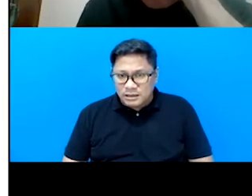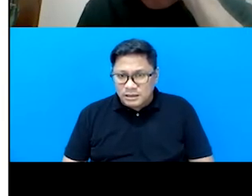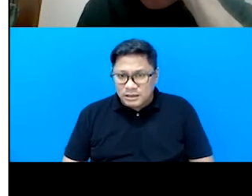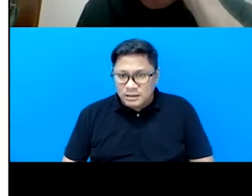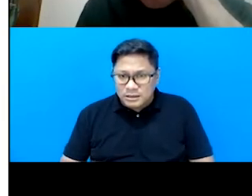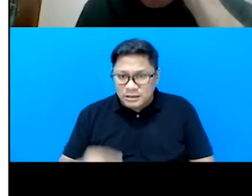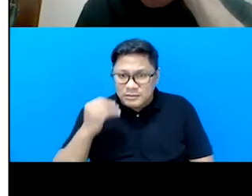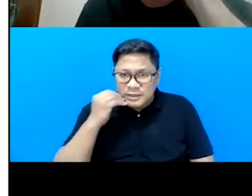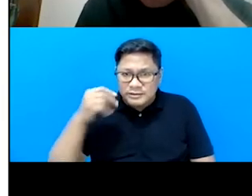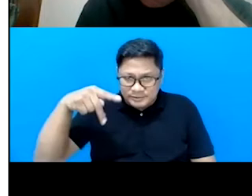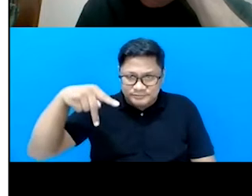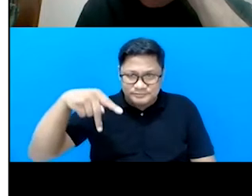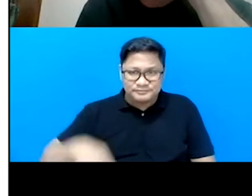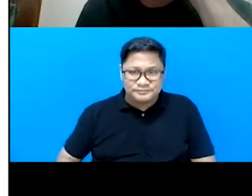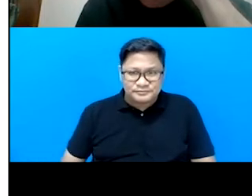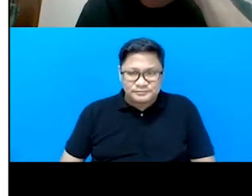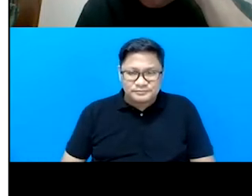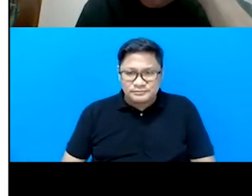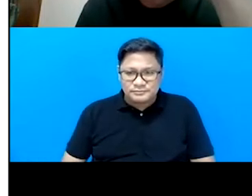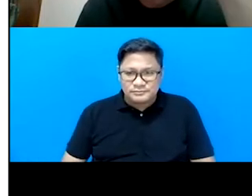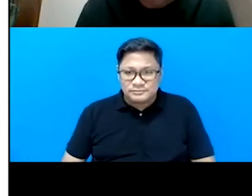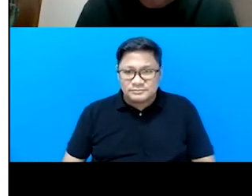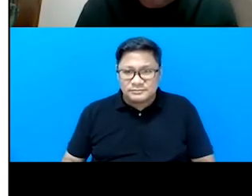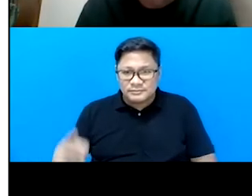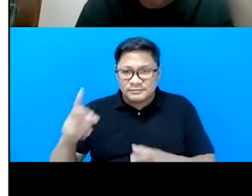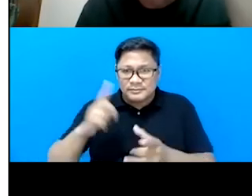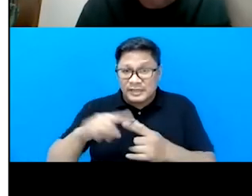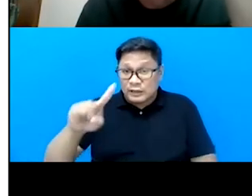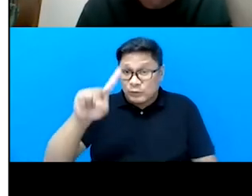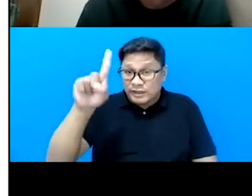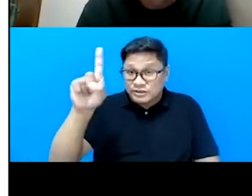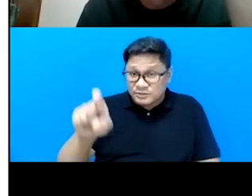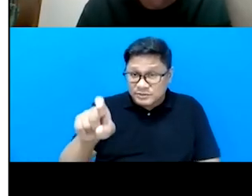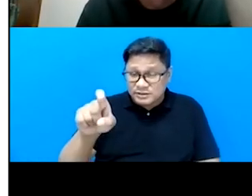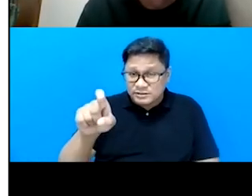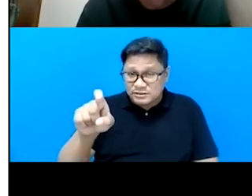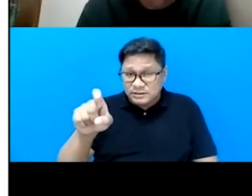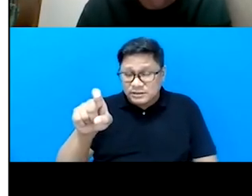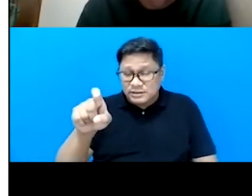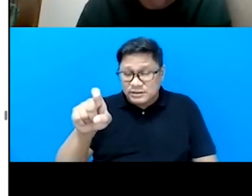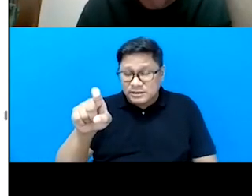predicate. And then the question mark should go with the sign right.